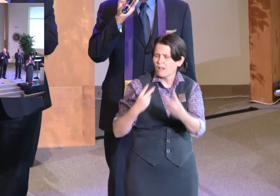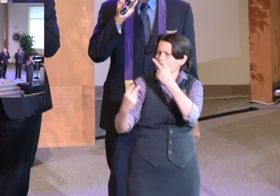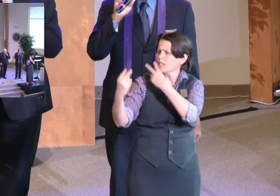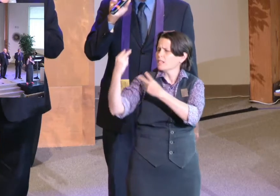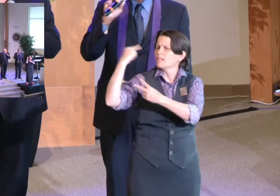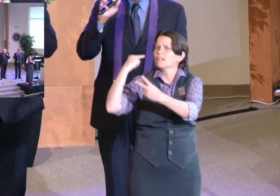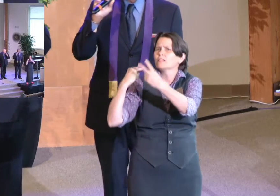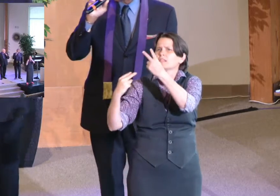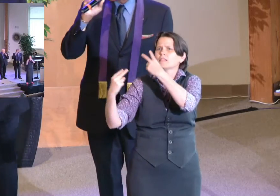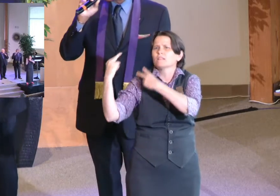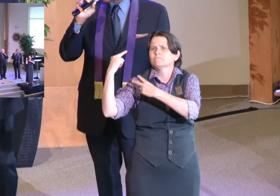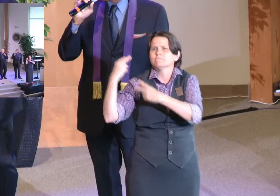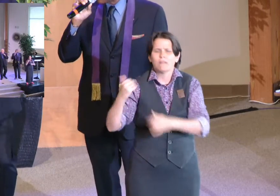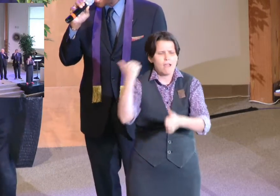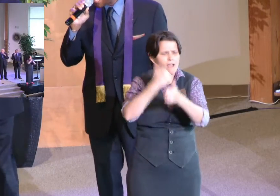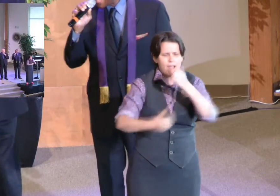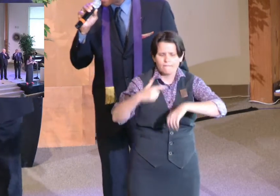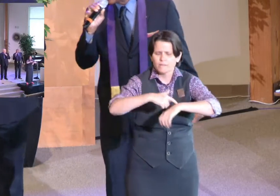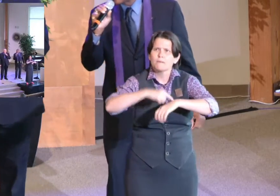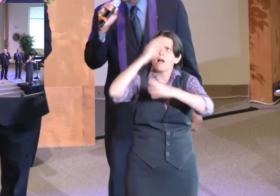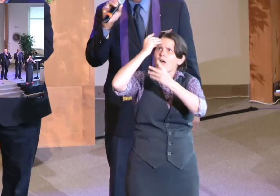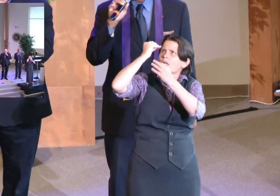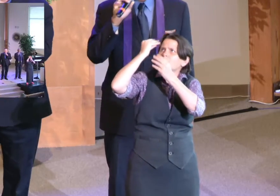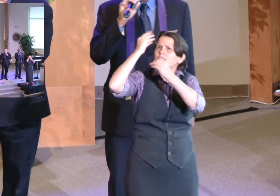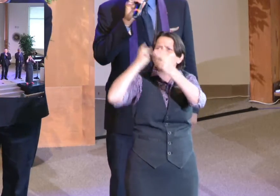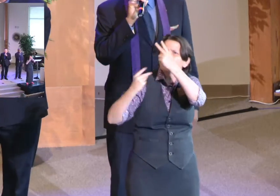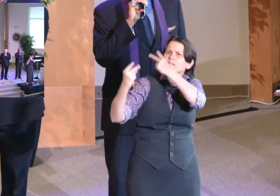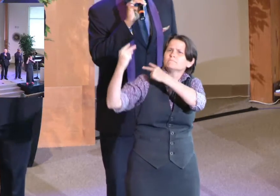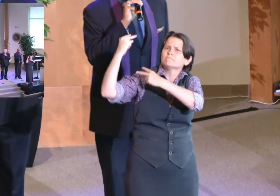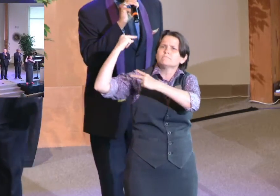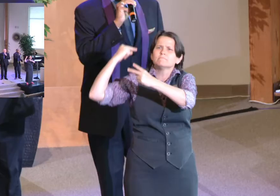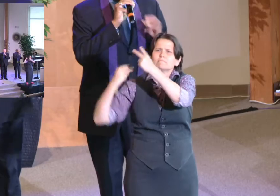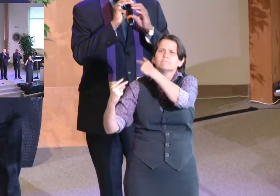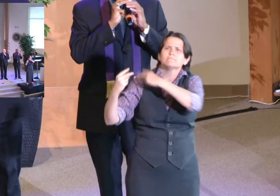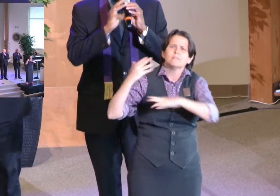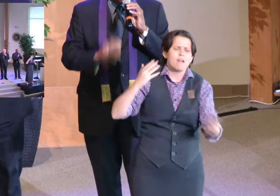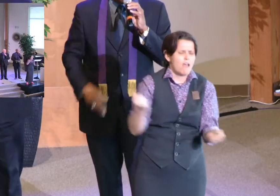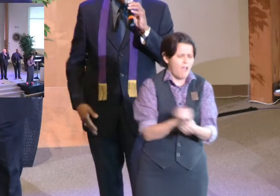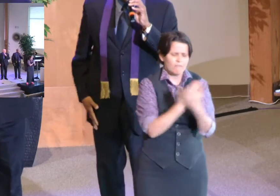on all the stuff I've been through, I prayed through, I cried.